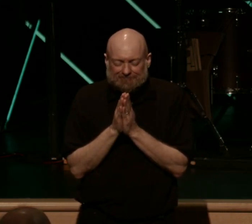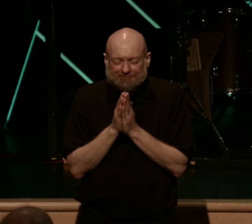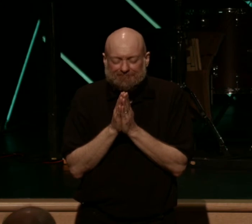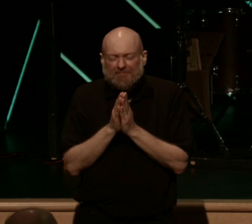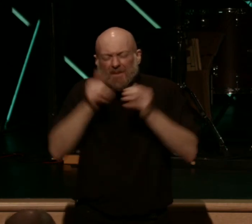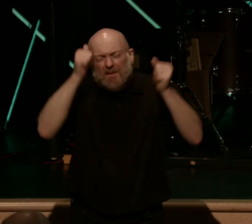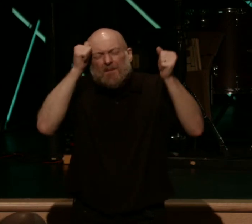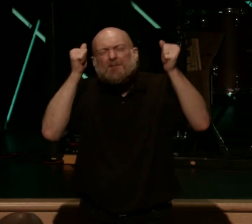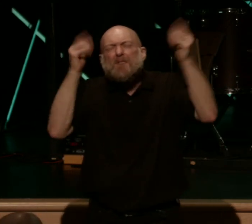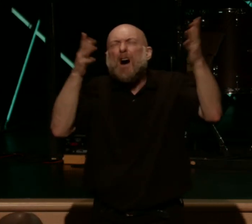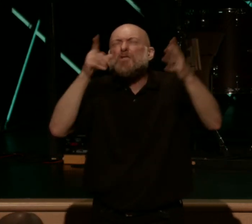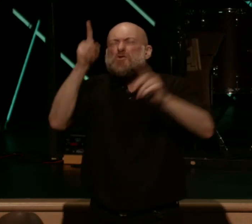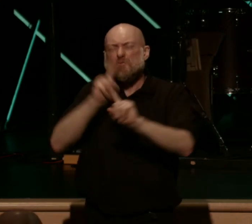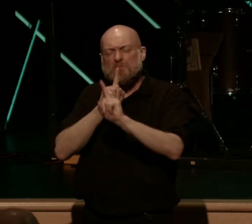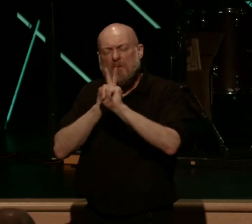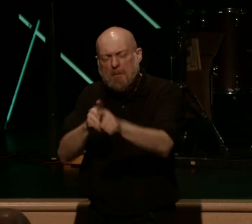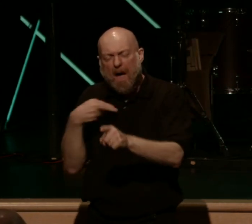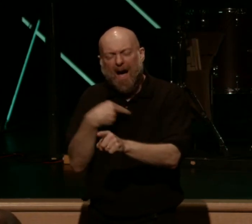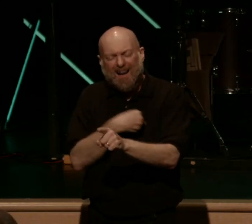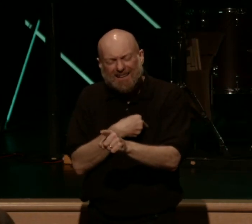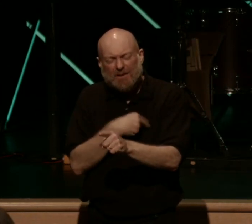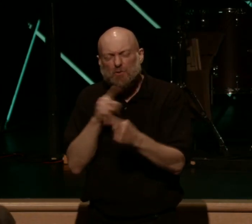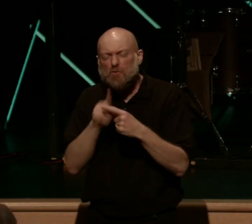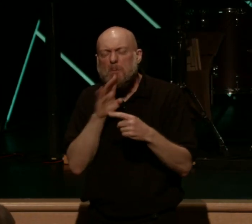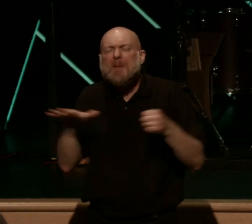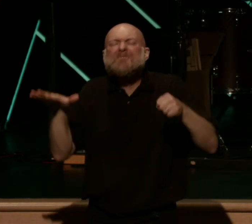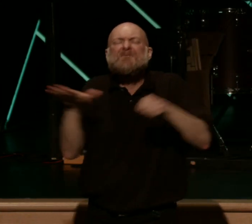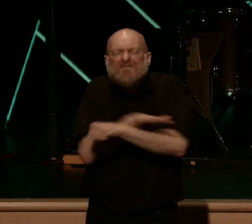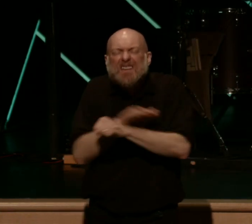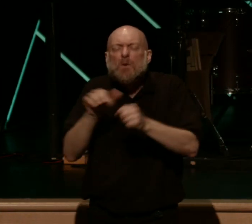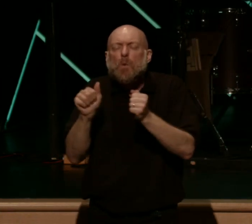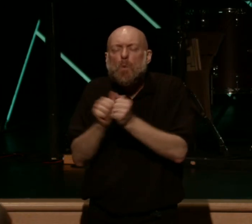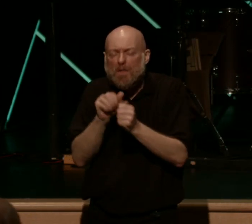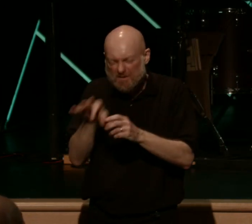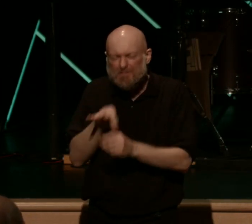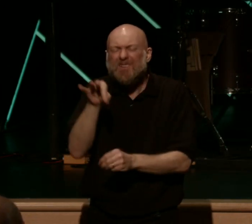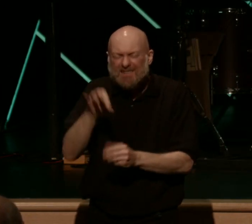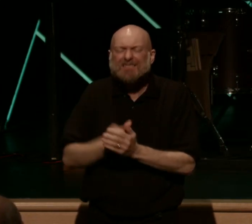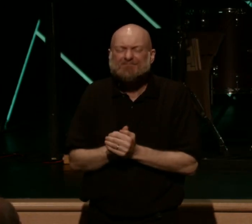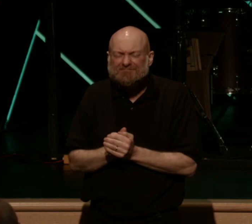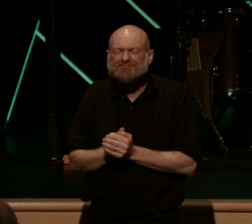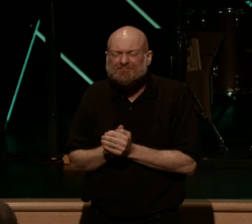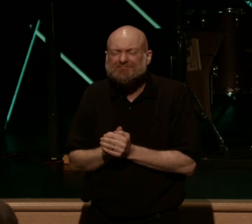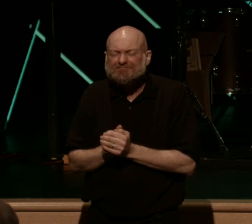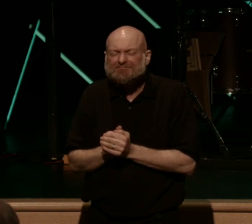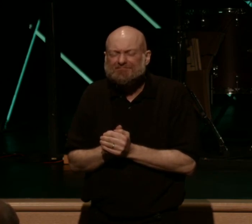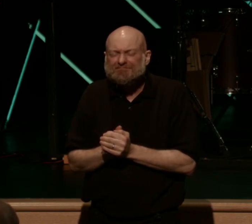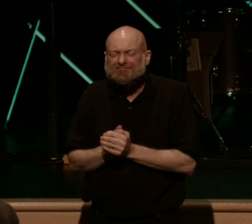So, Father, you've commanded us to be filled with the Spirit.